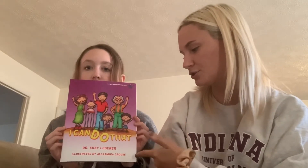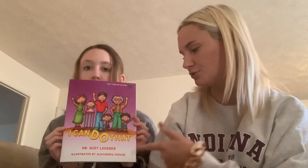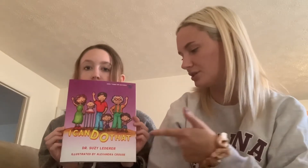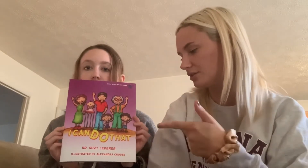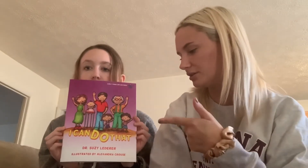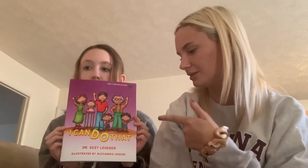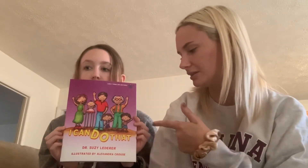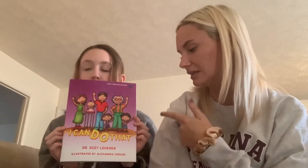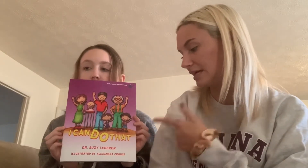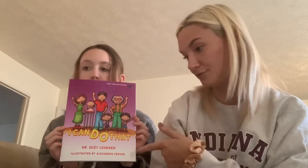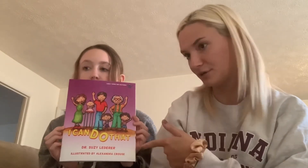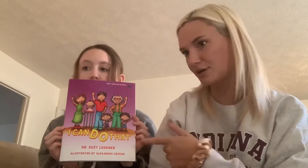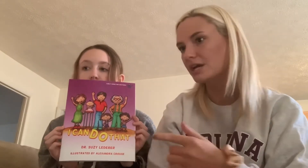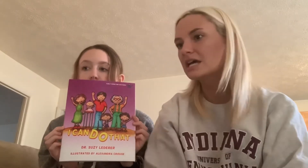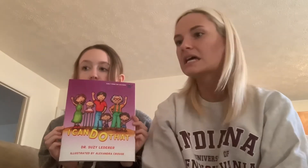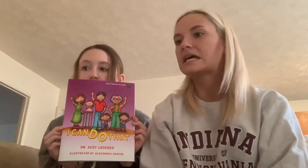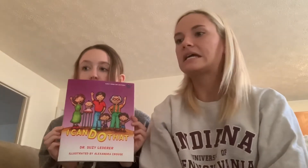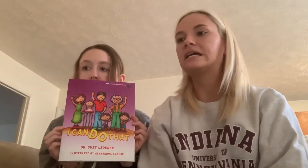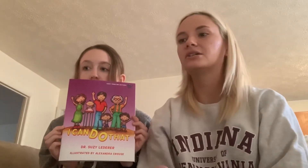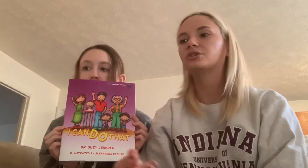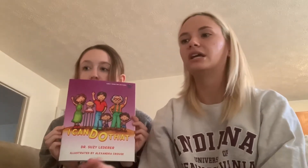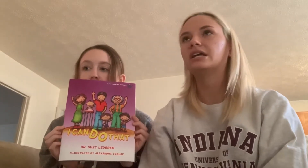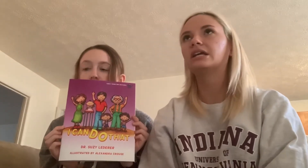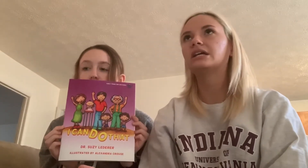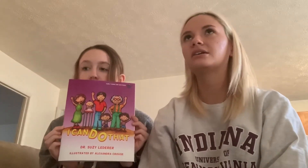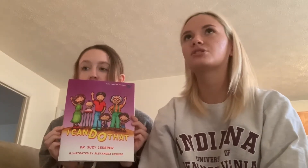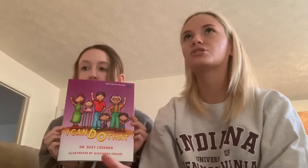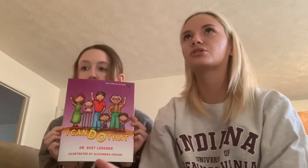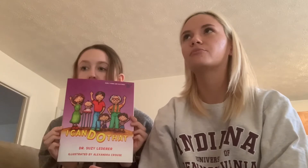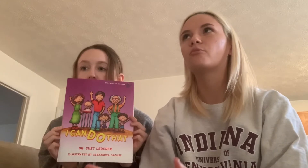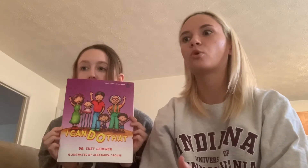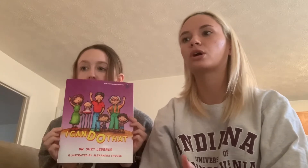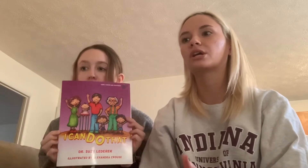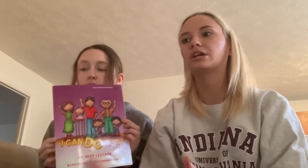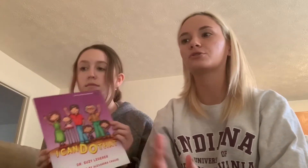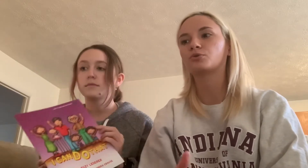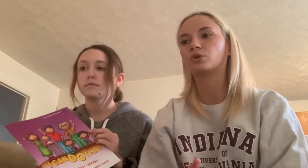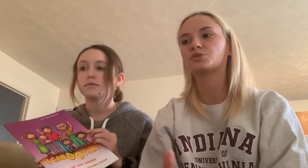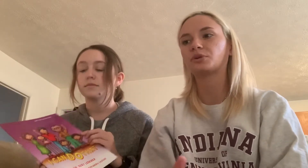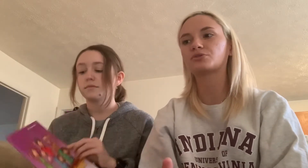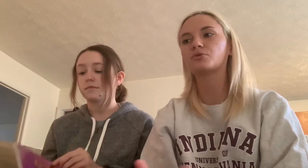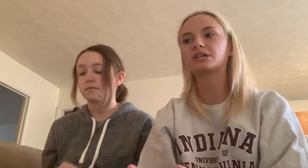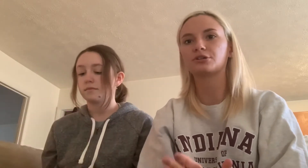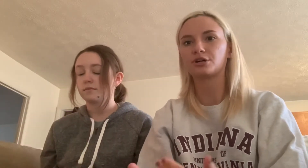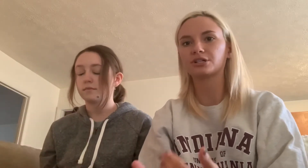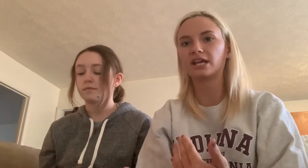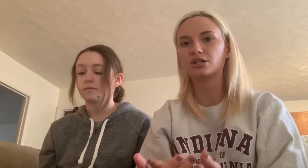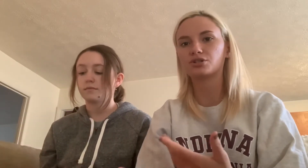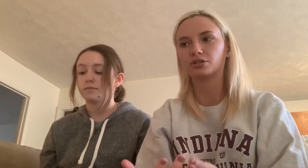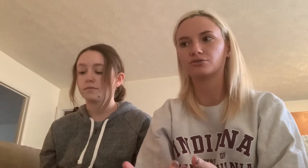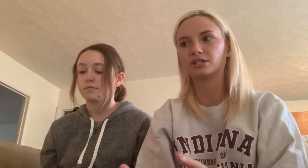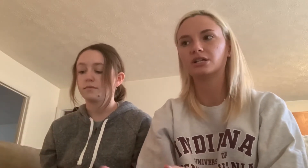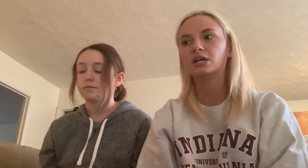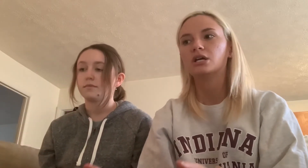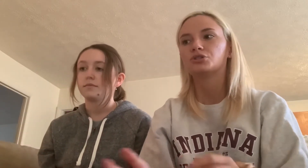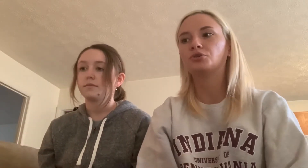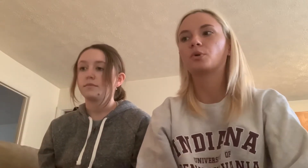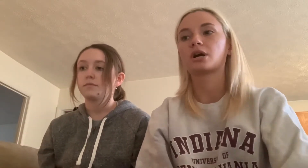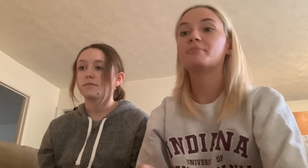Susie Lederer. And it is more geared towards preschool and kindergarten age children to work on basic